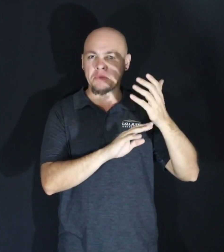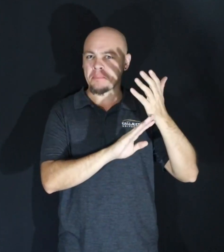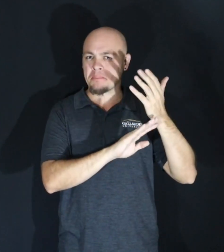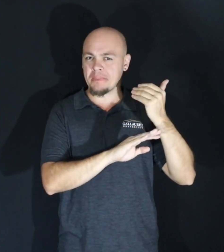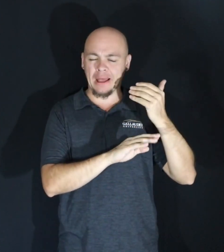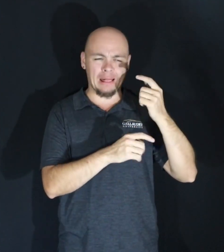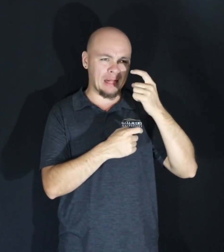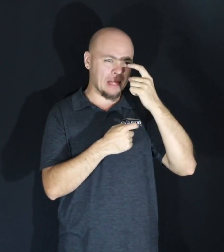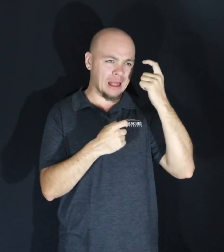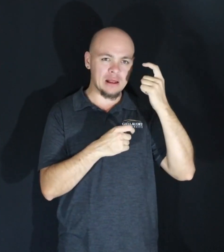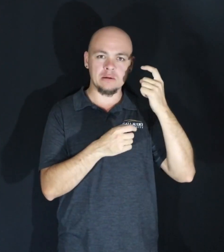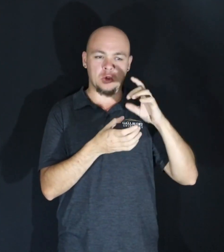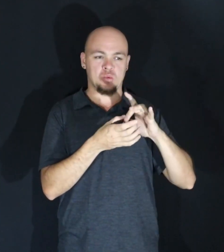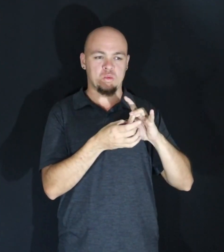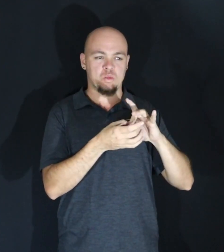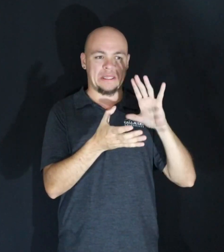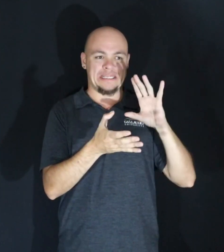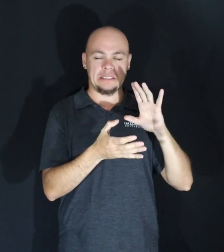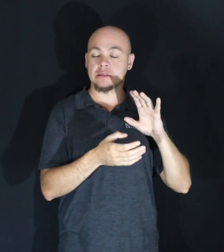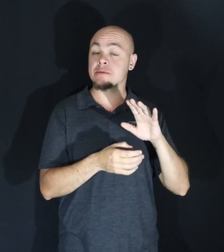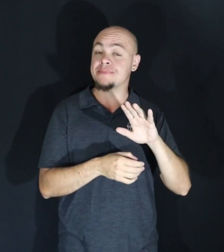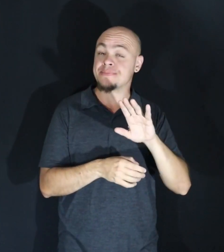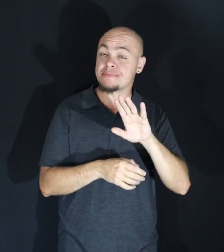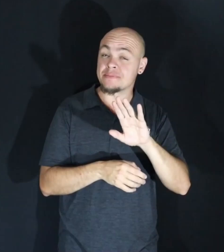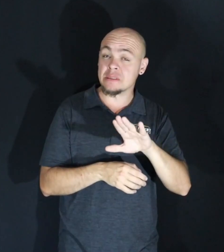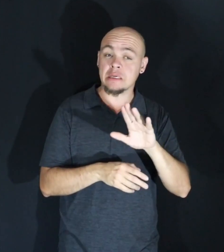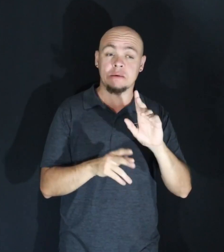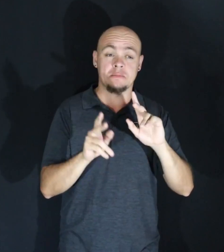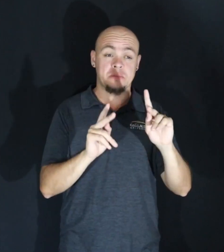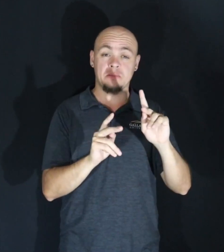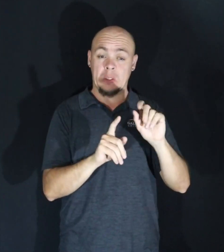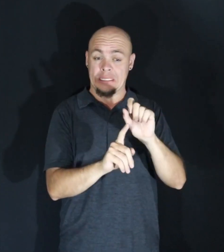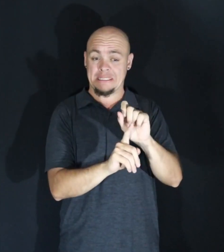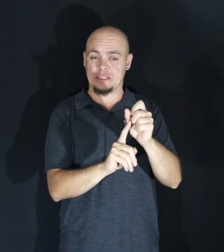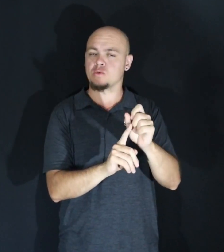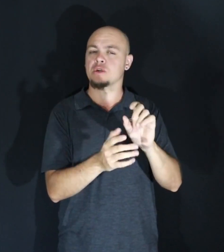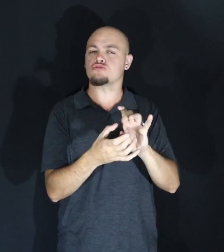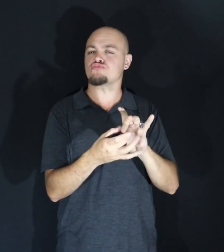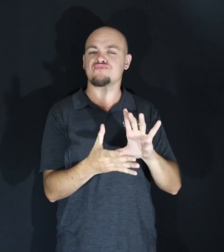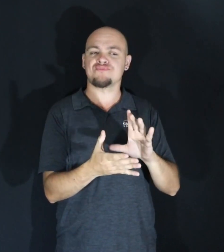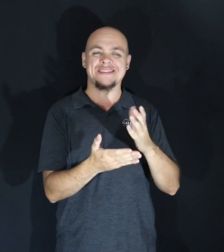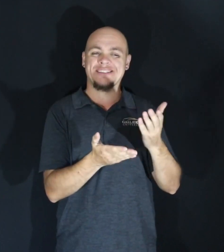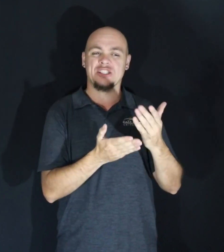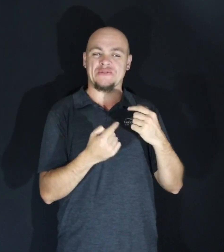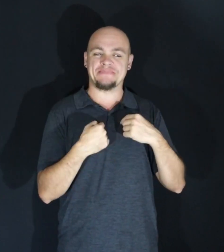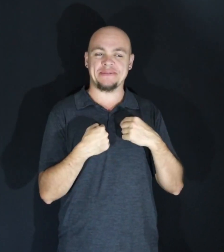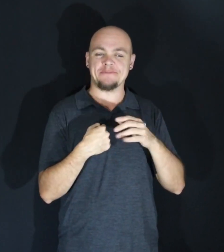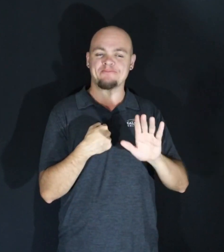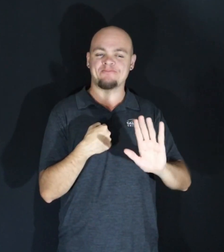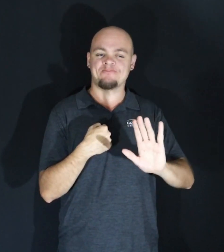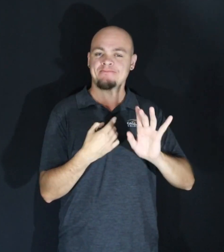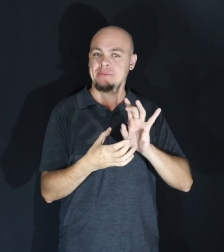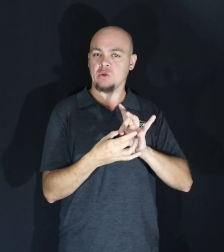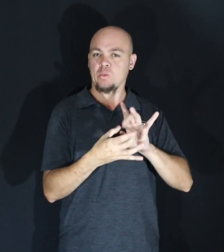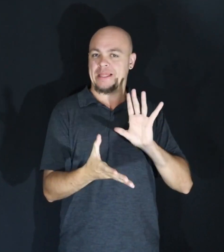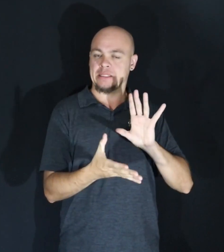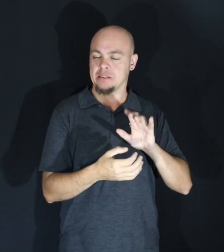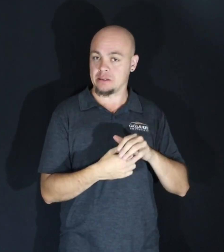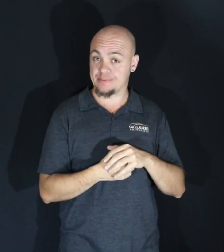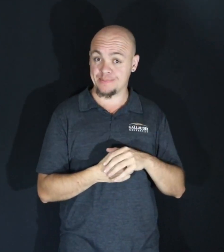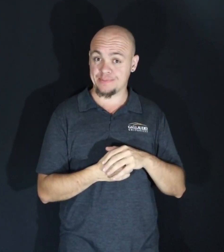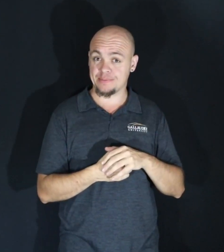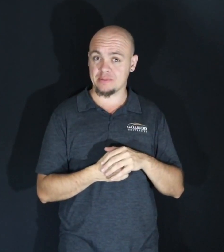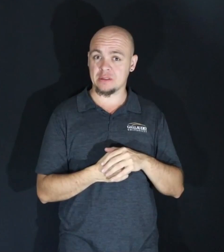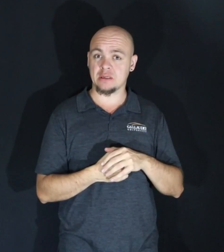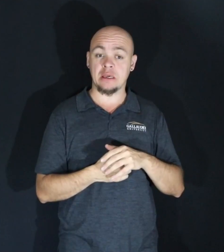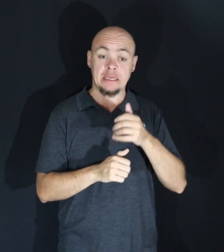past. You're also releasing people and situations that no longer serve you. Now, I have to tell you that the release looks